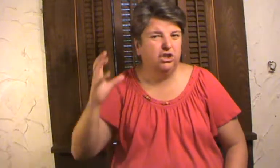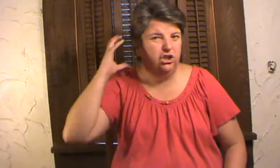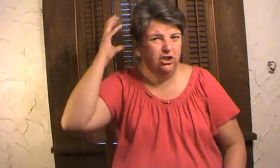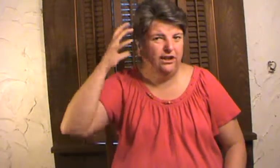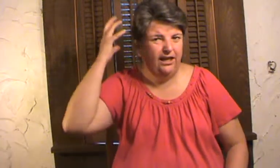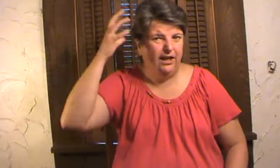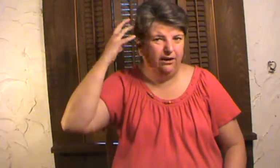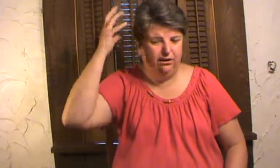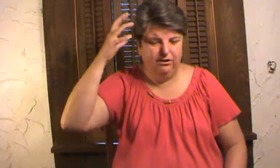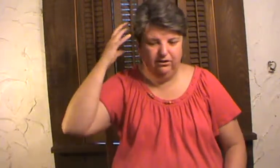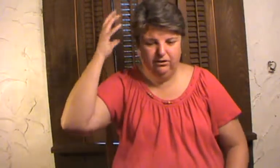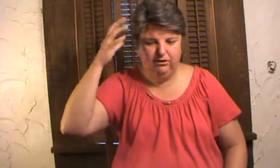Curly hair,